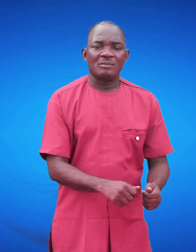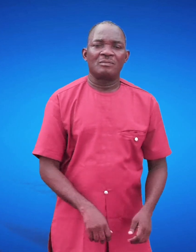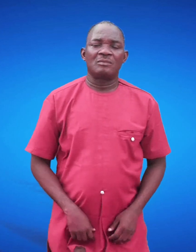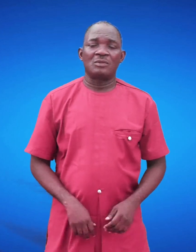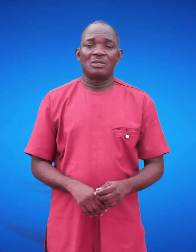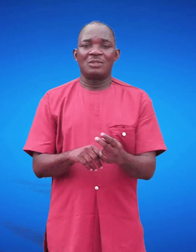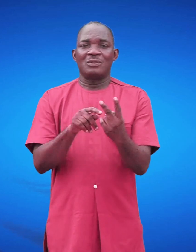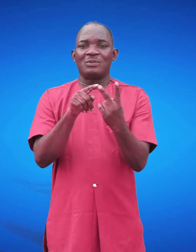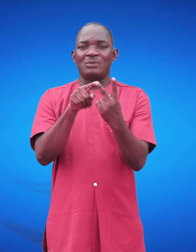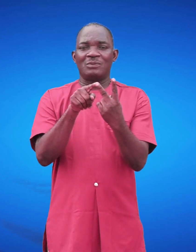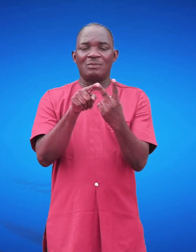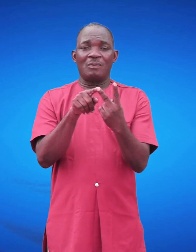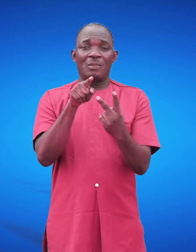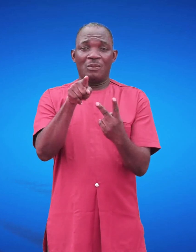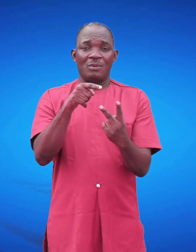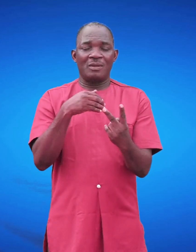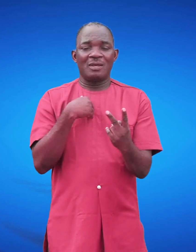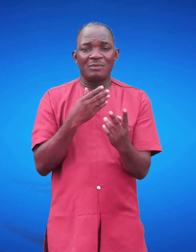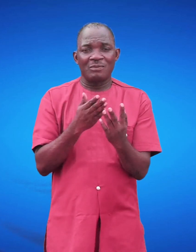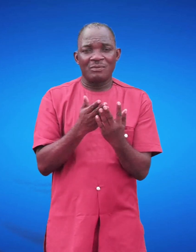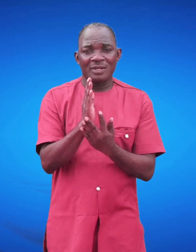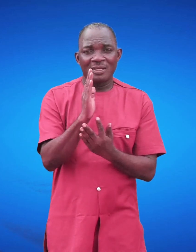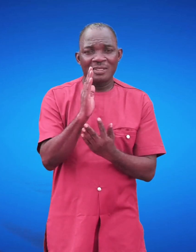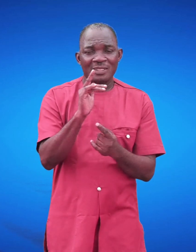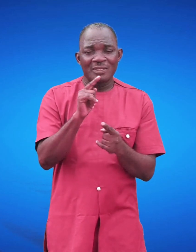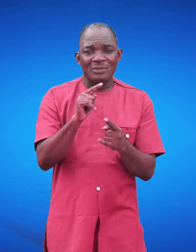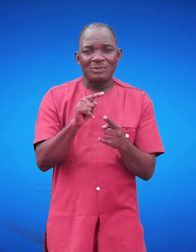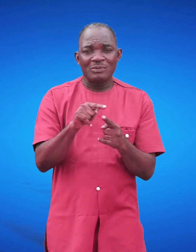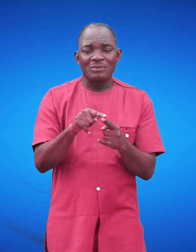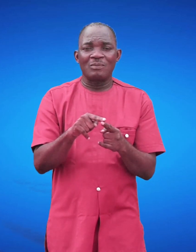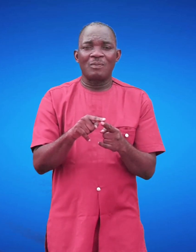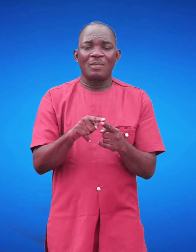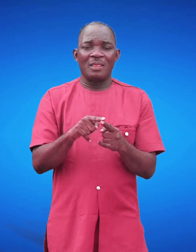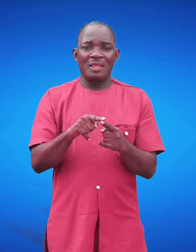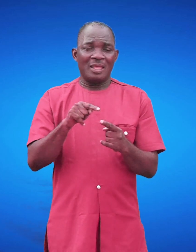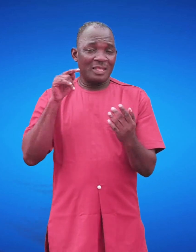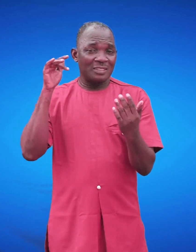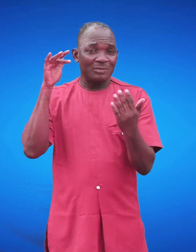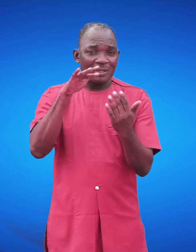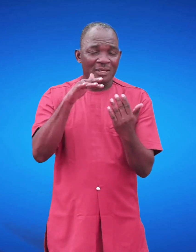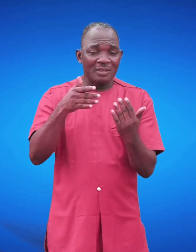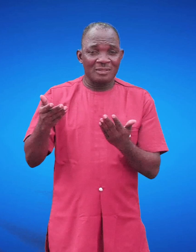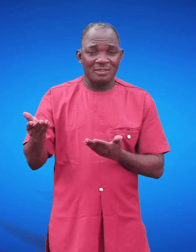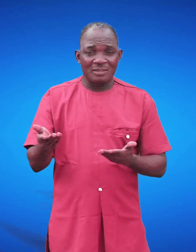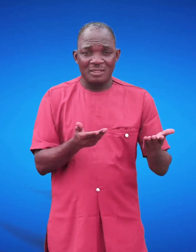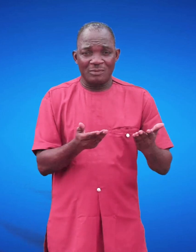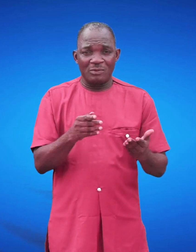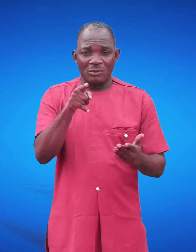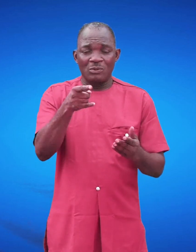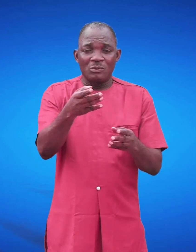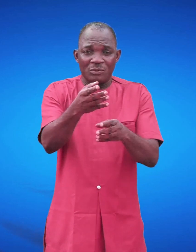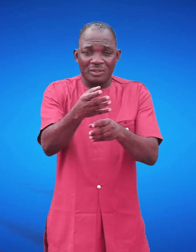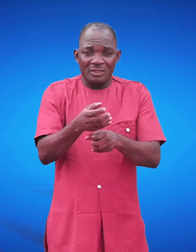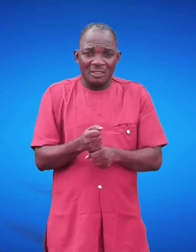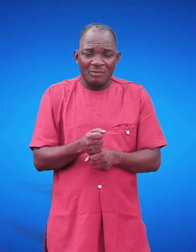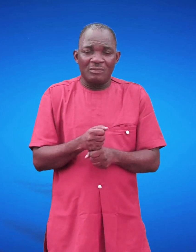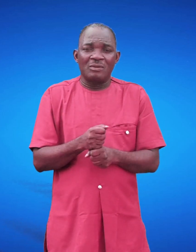2. You have the right to expect the service you receive is